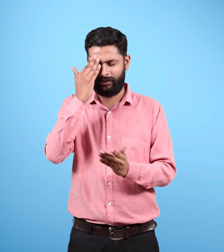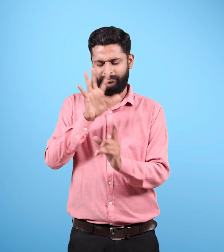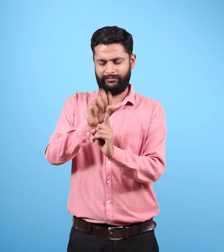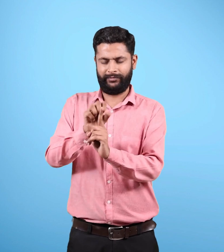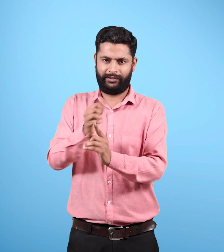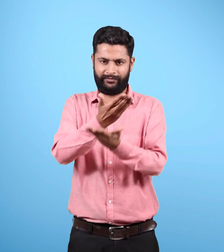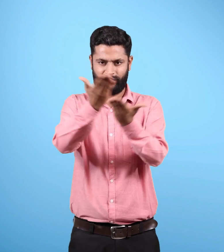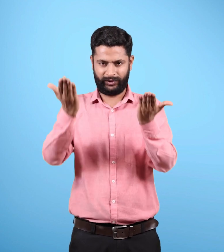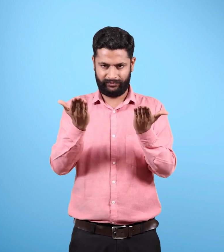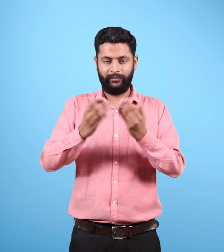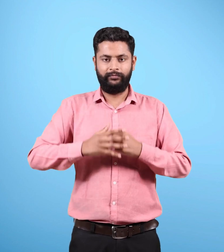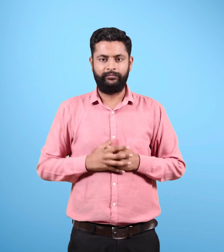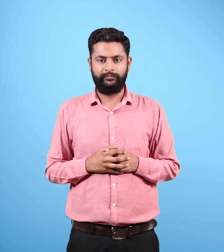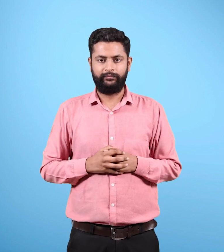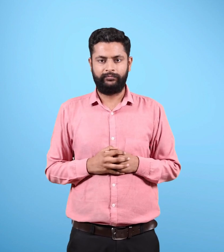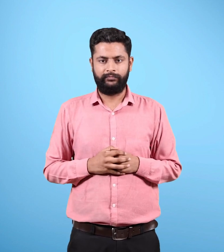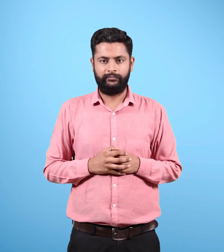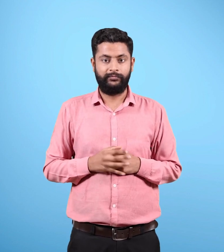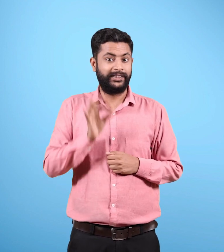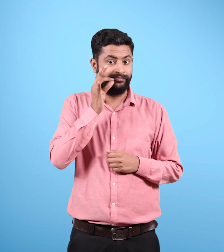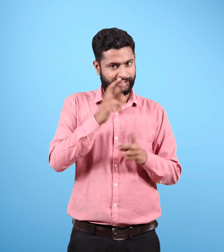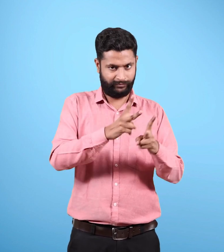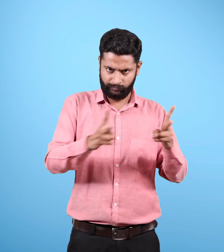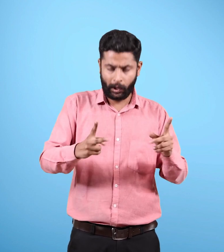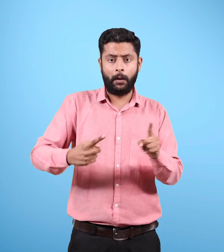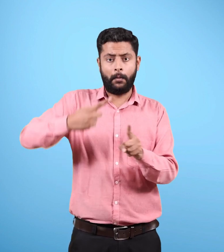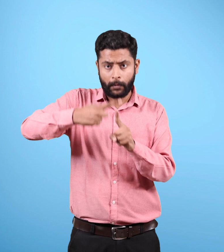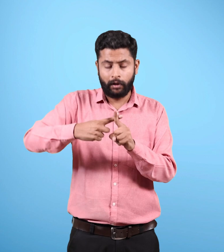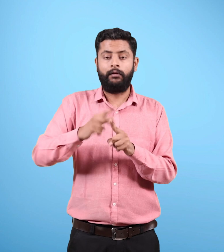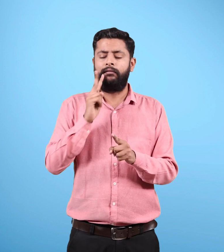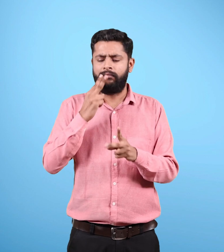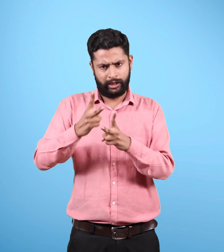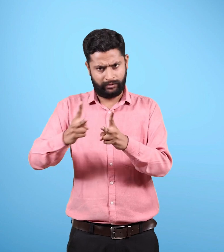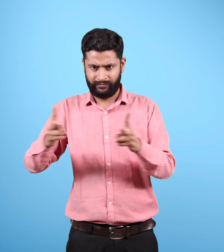Table 1.2. Fruits and vegetables.